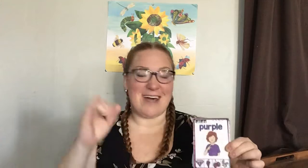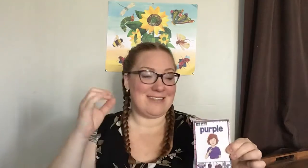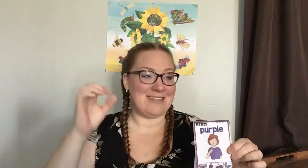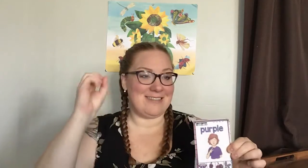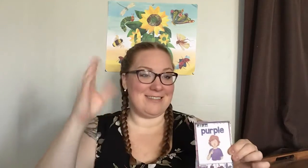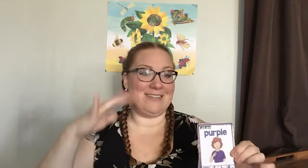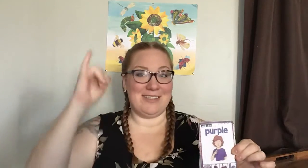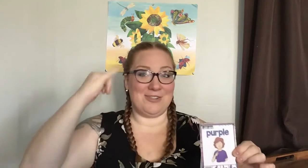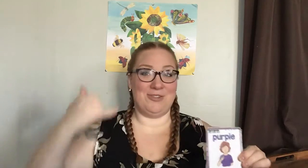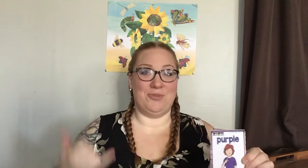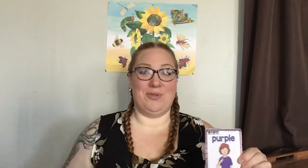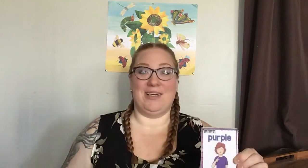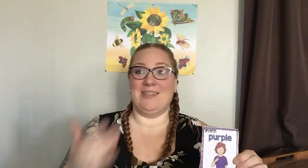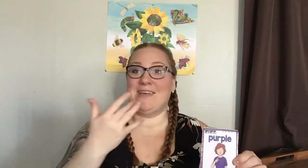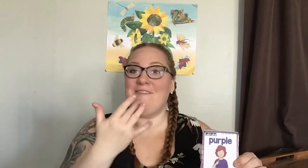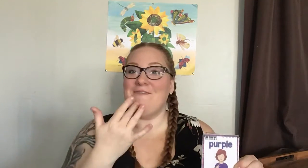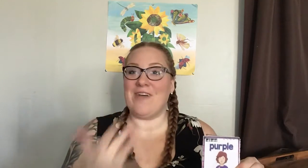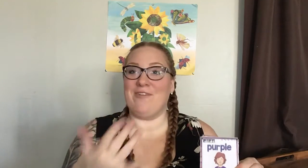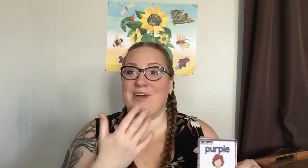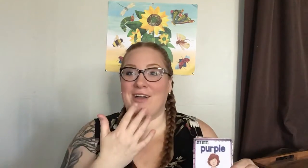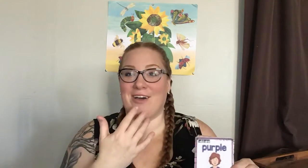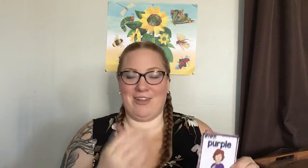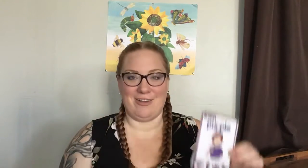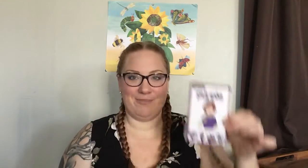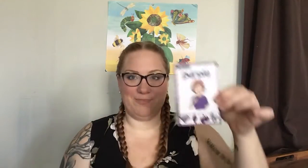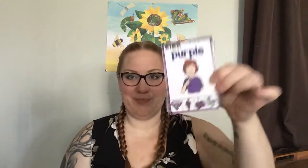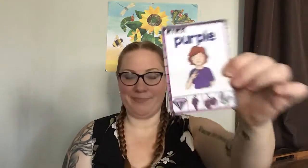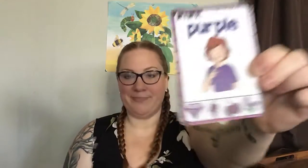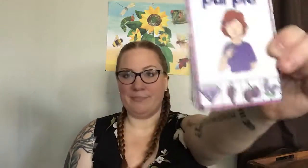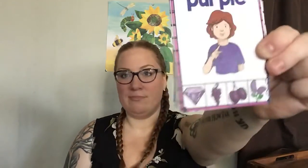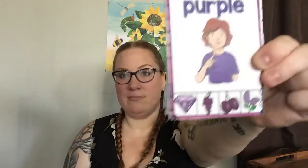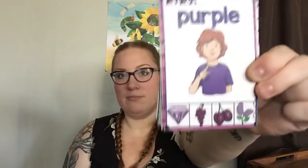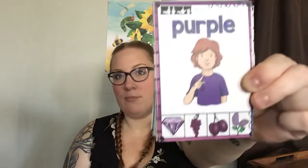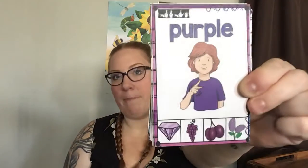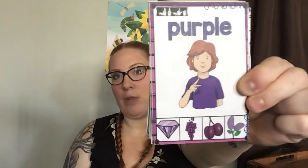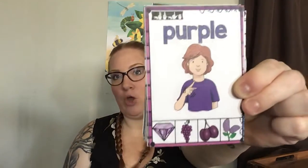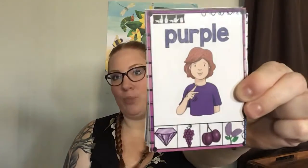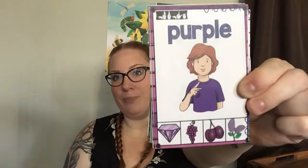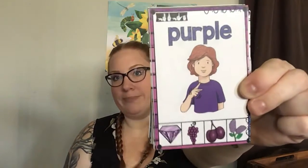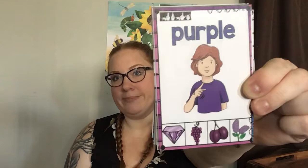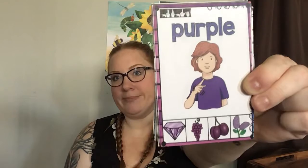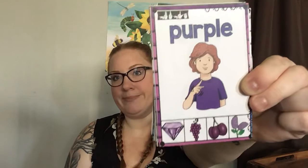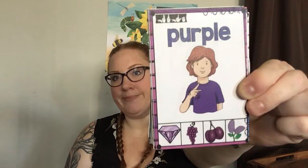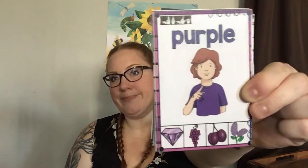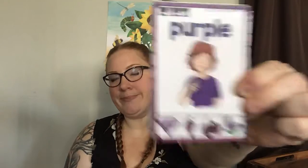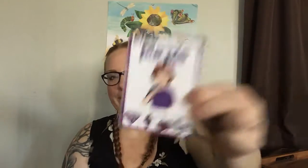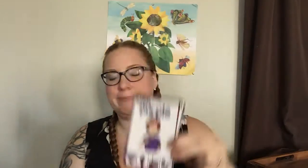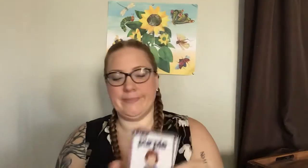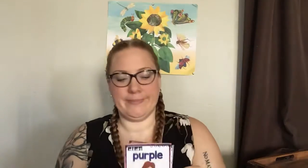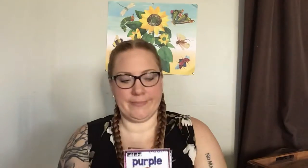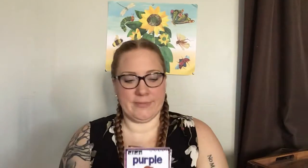That's Teacher Julian's favorite color. Boom. All